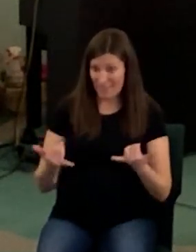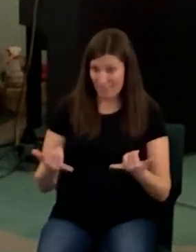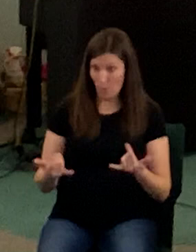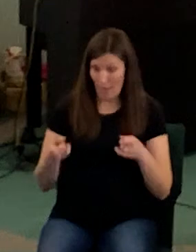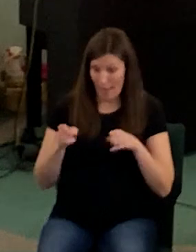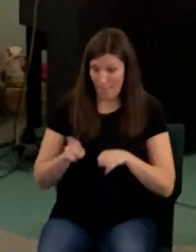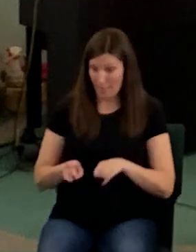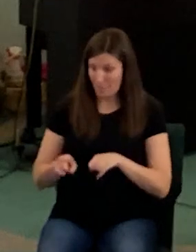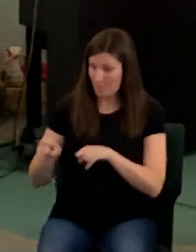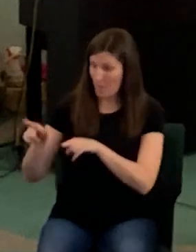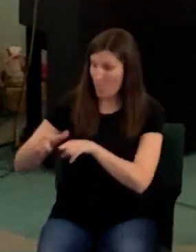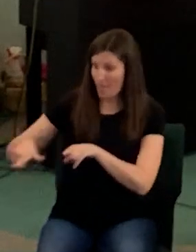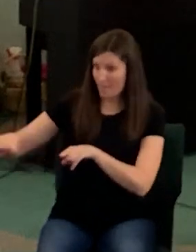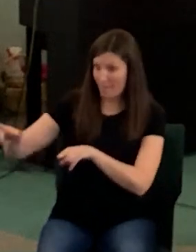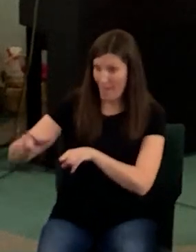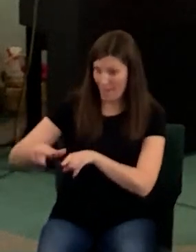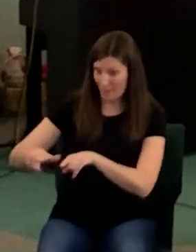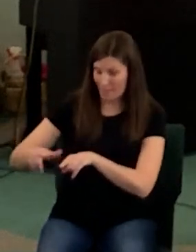shore.